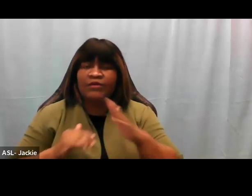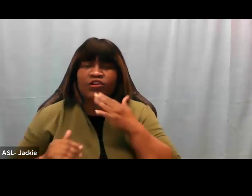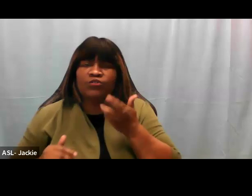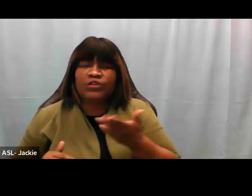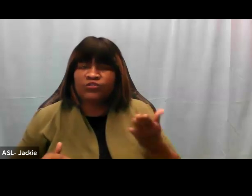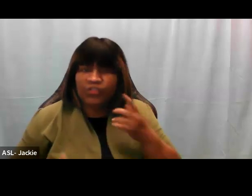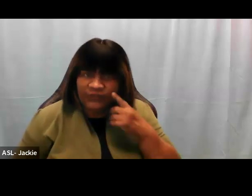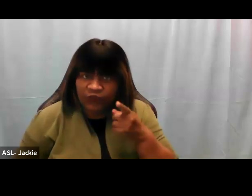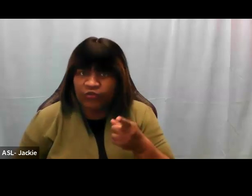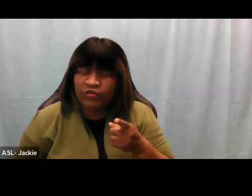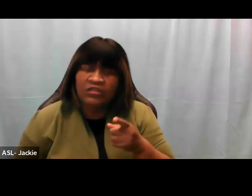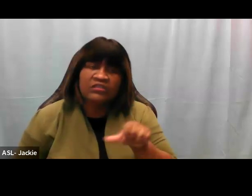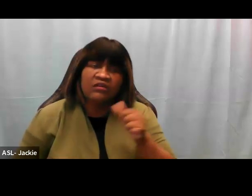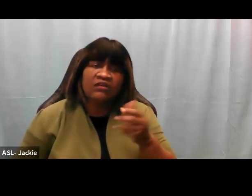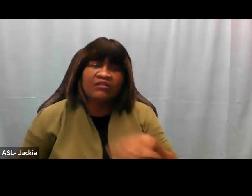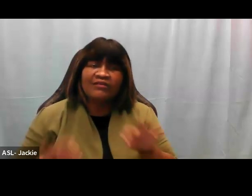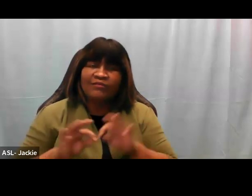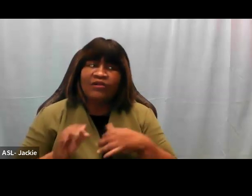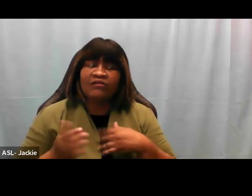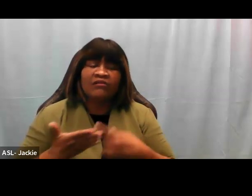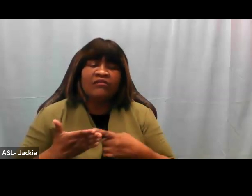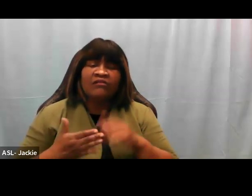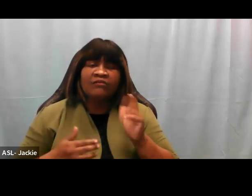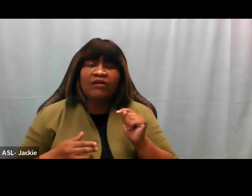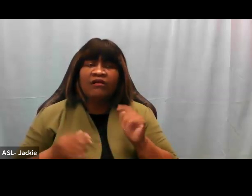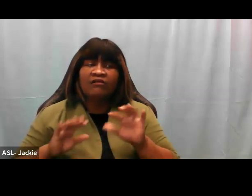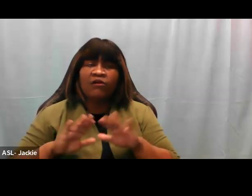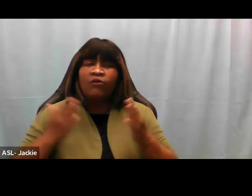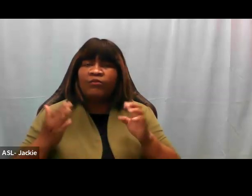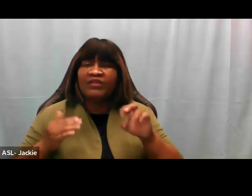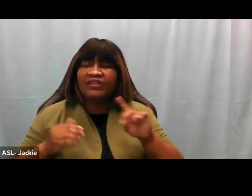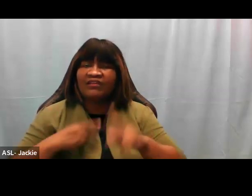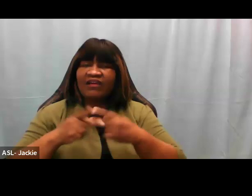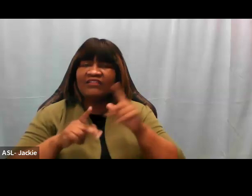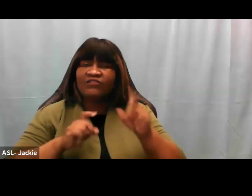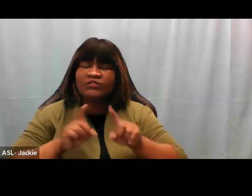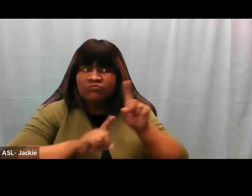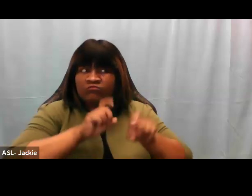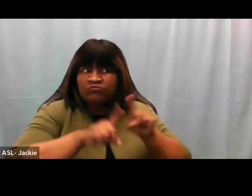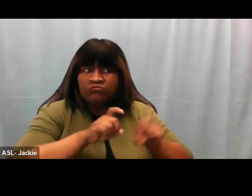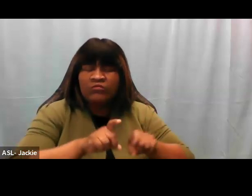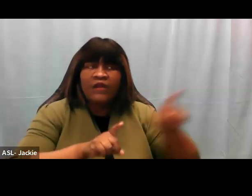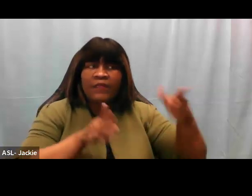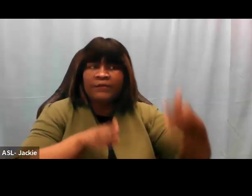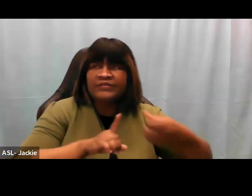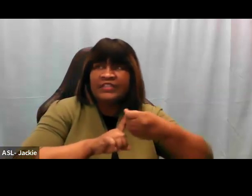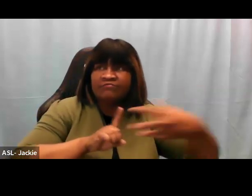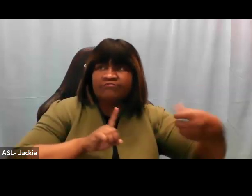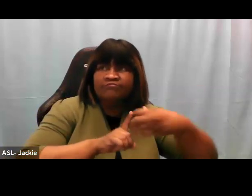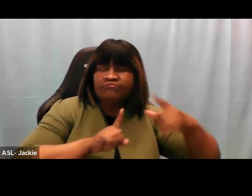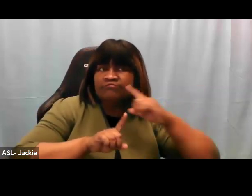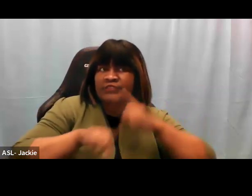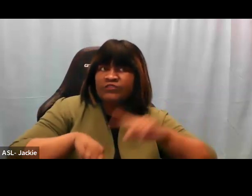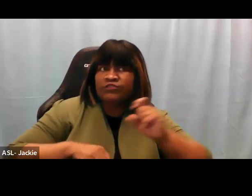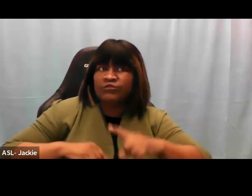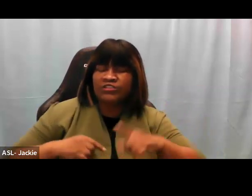is another where I'm talking about open-ended questions. You want the person to feel completely